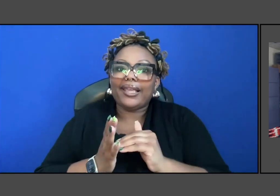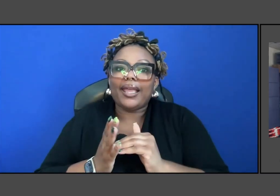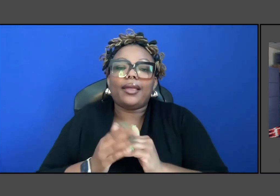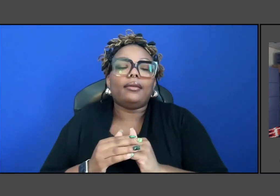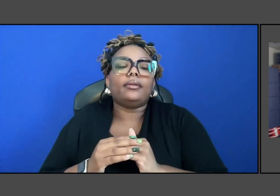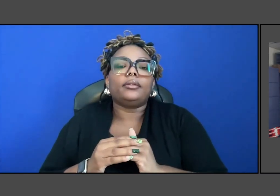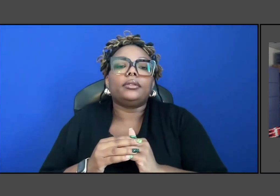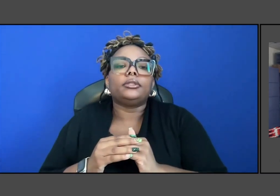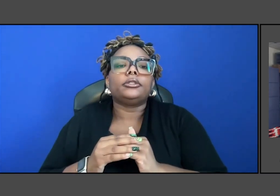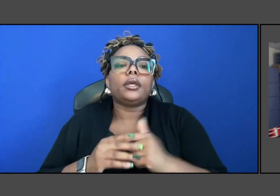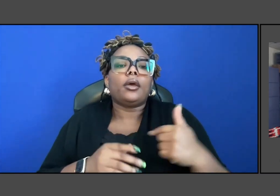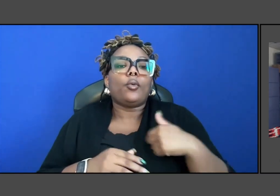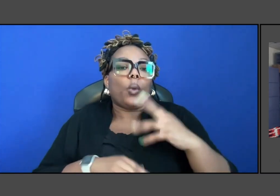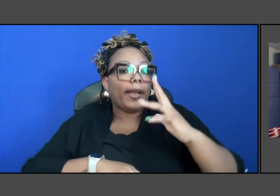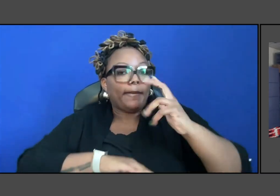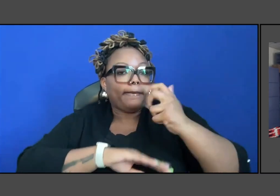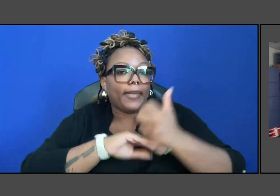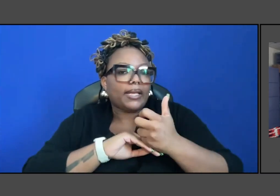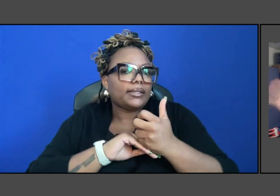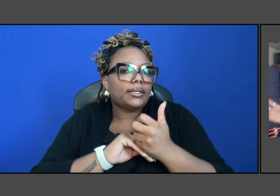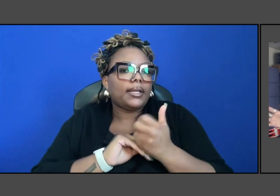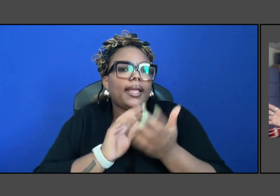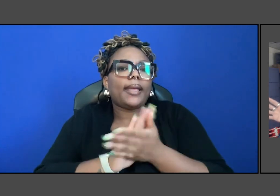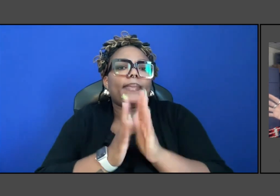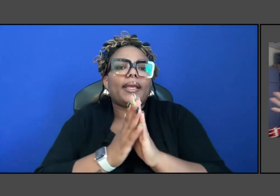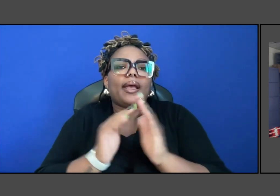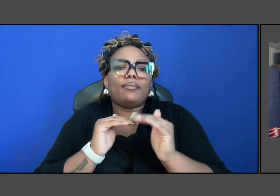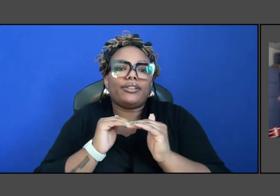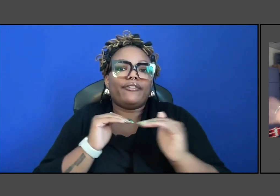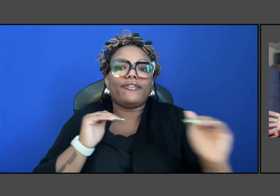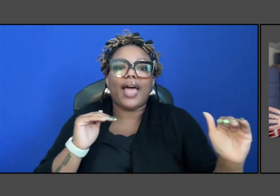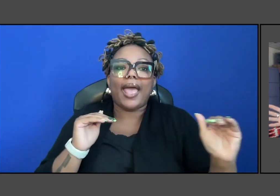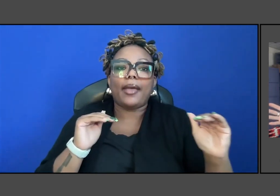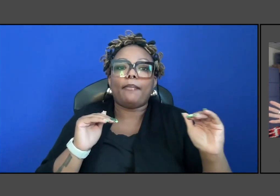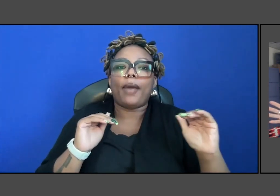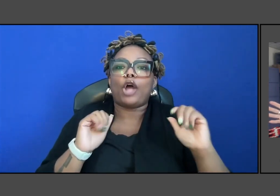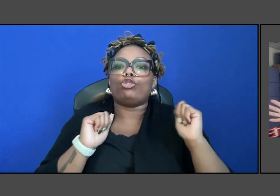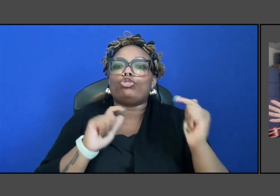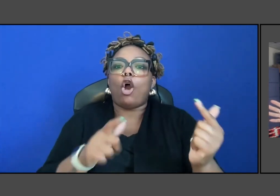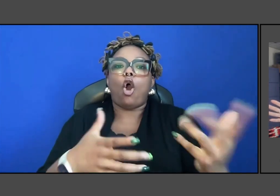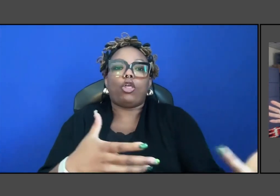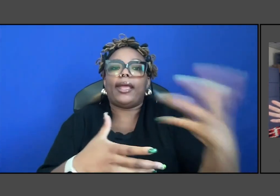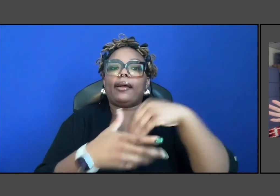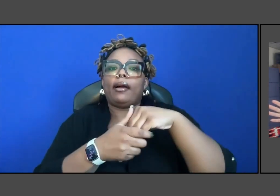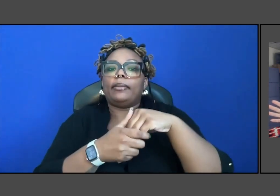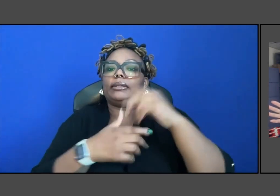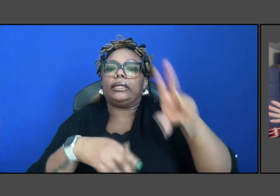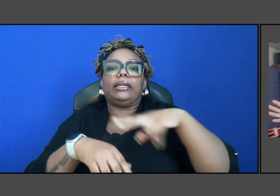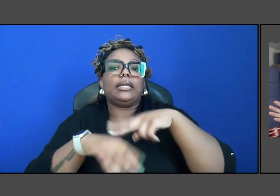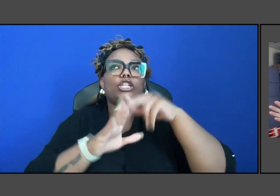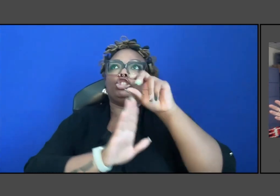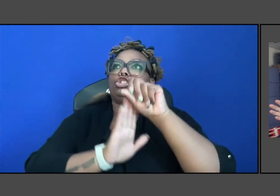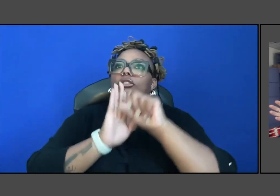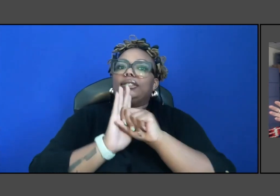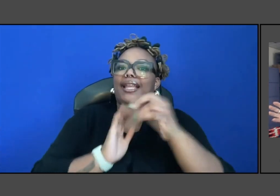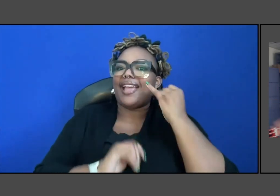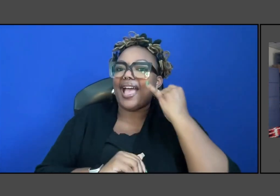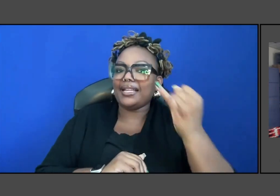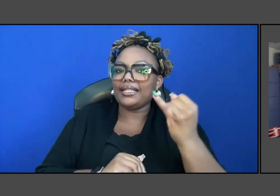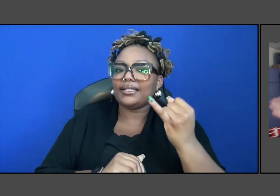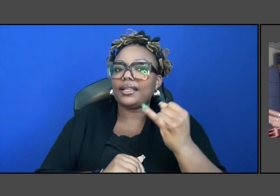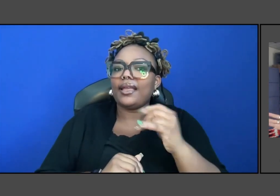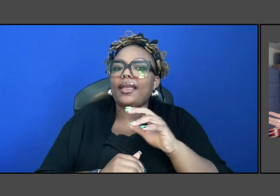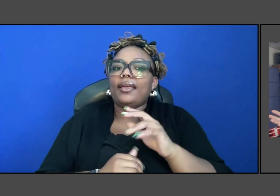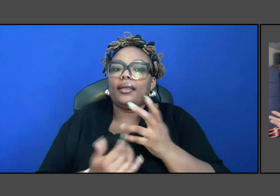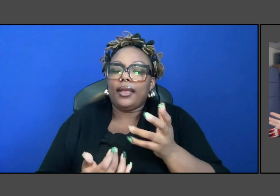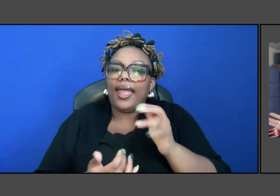base it on it becomes flattened by those all-encompassing nation-state ideas, and that's that